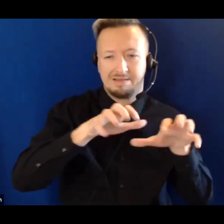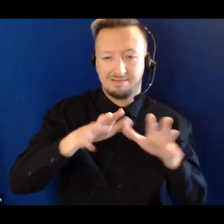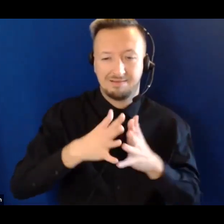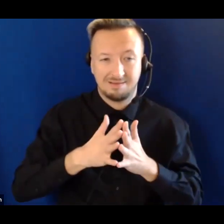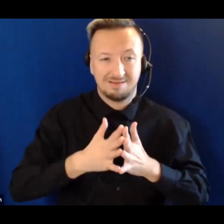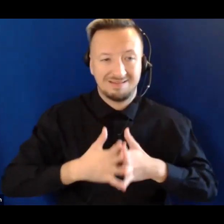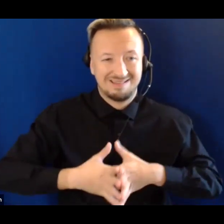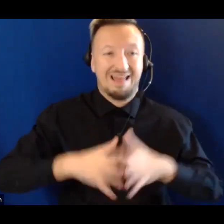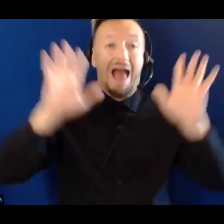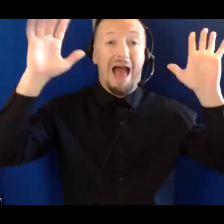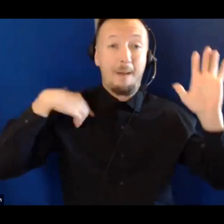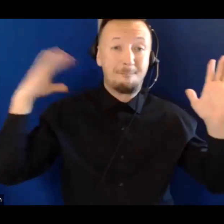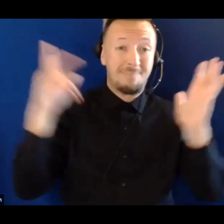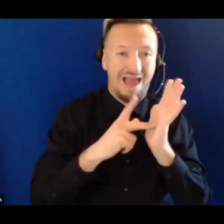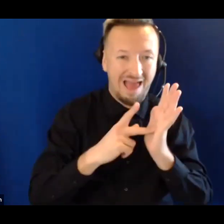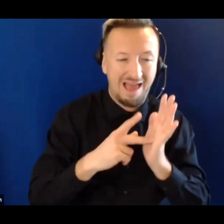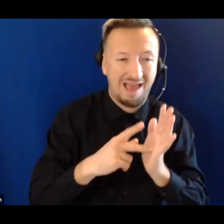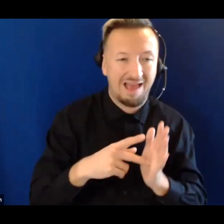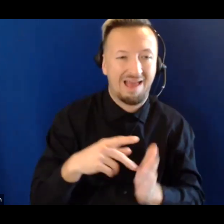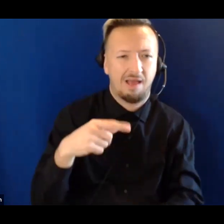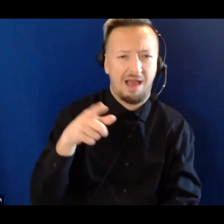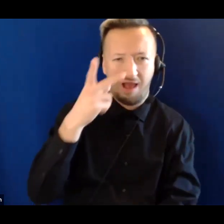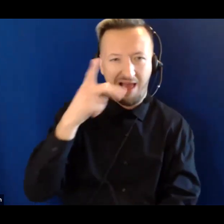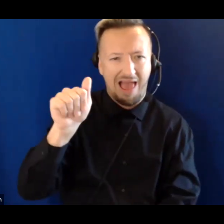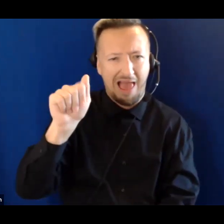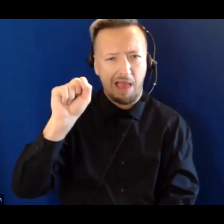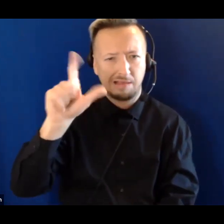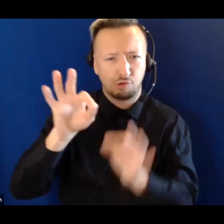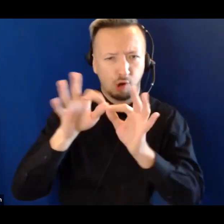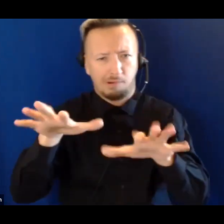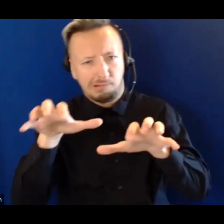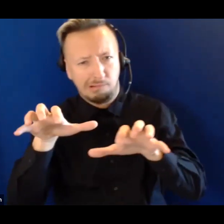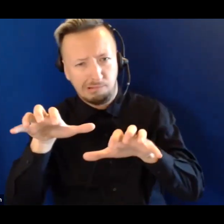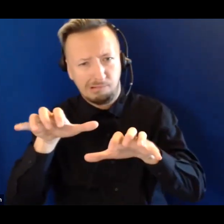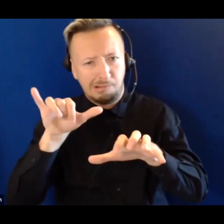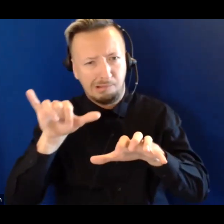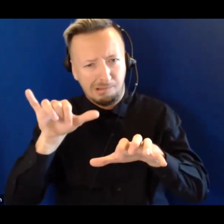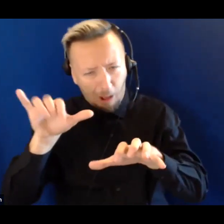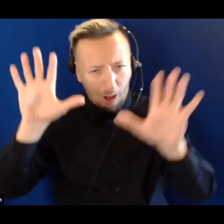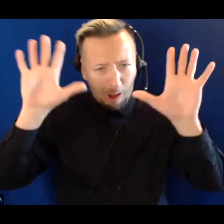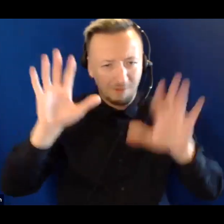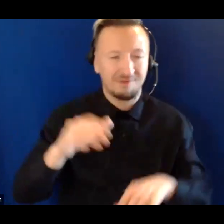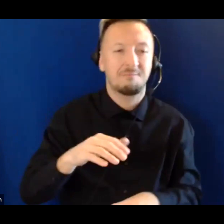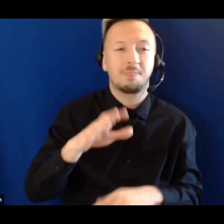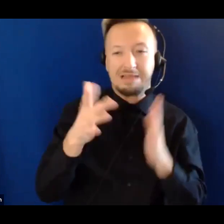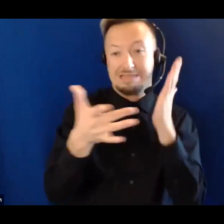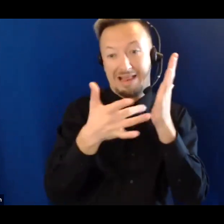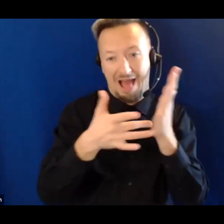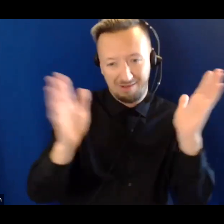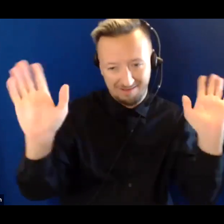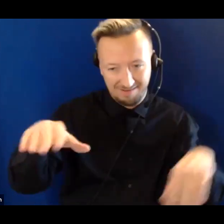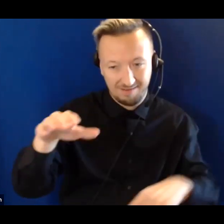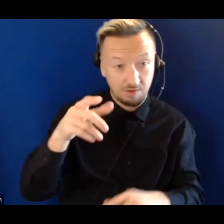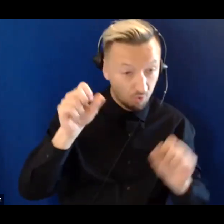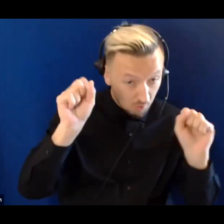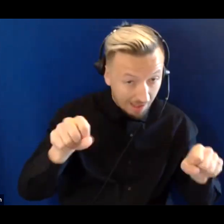Oh my gosh, I'm back. I saw the ASL interpreter was like froze. I was like, no. Okay, yeah, technology. So y'all can hear me?